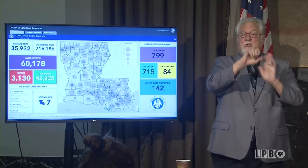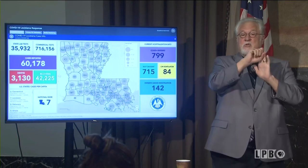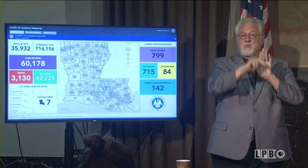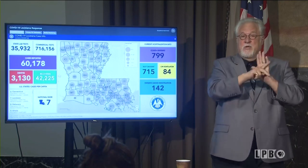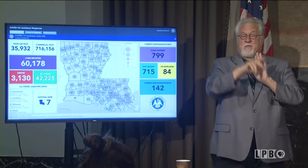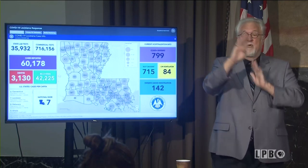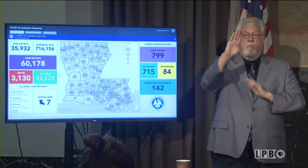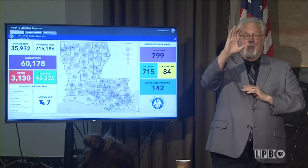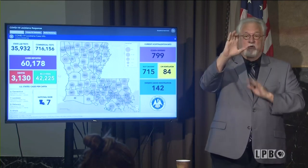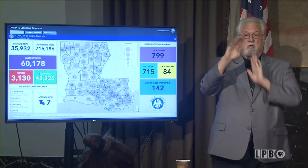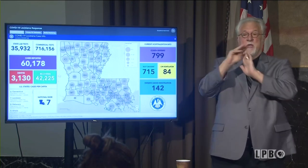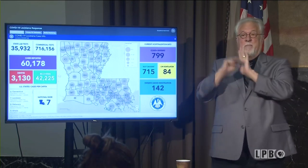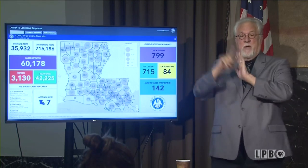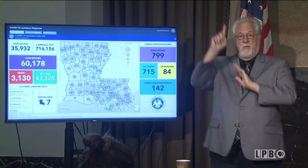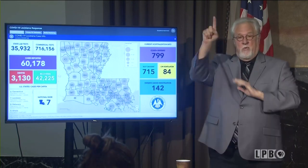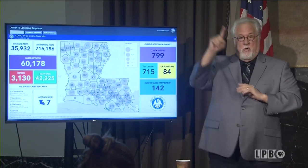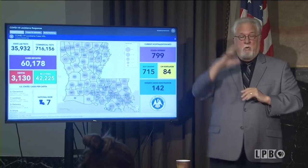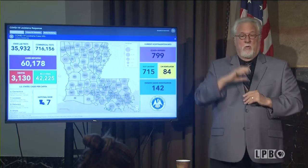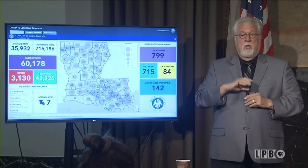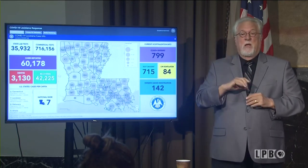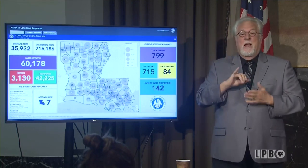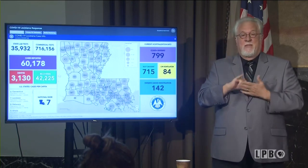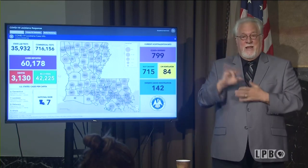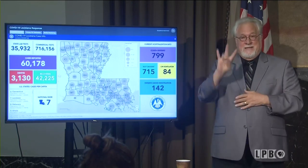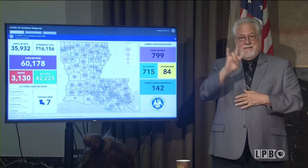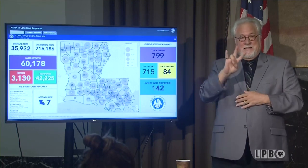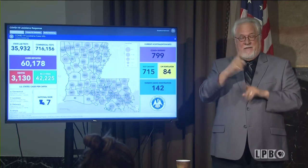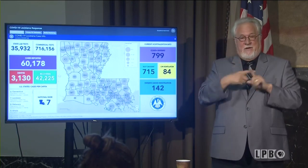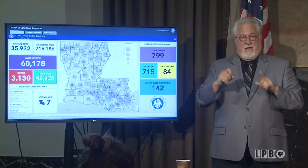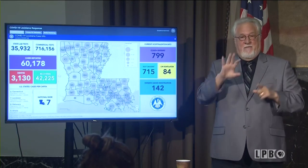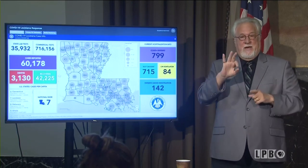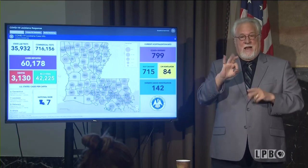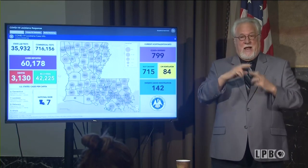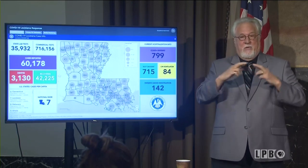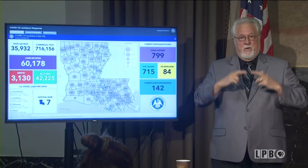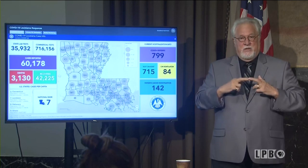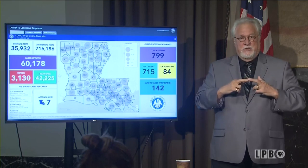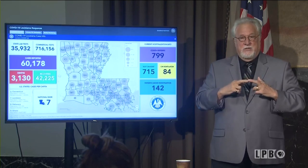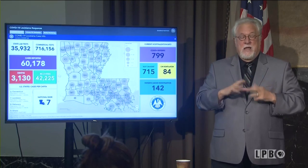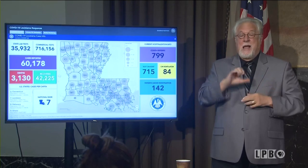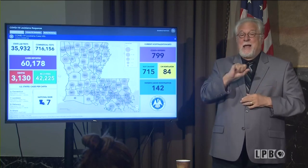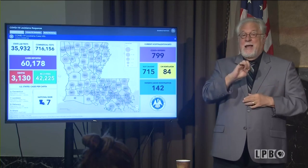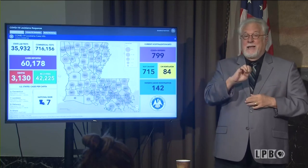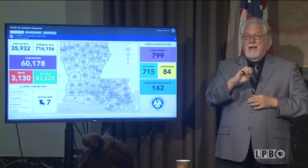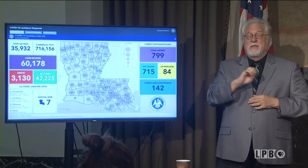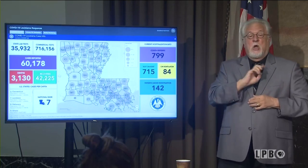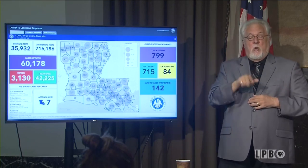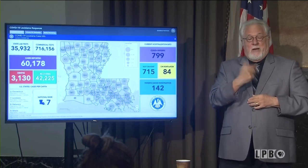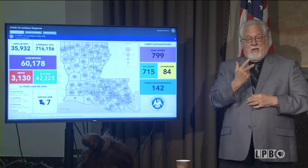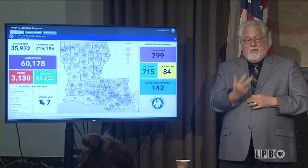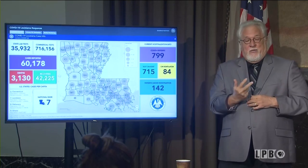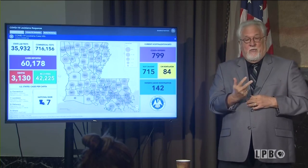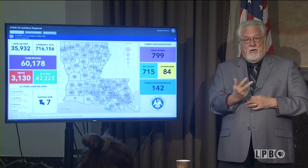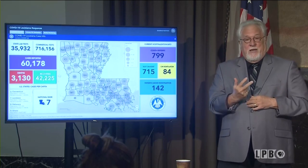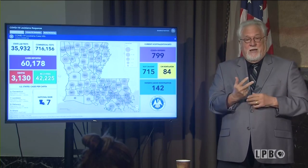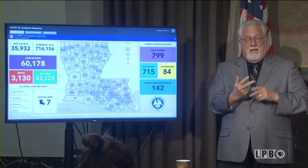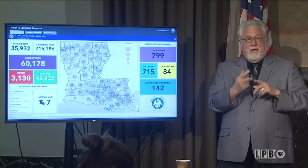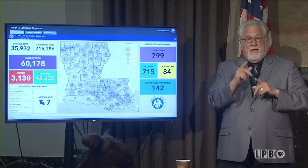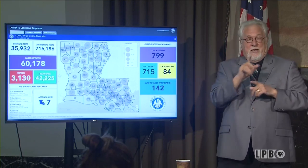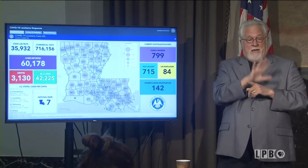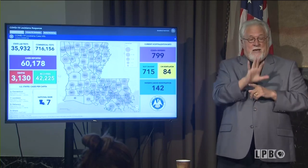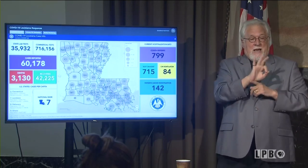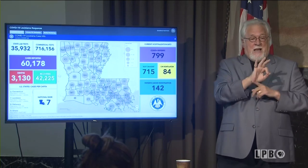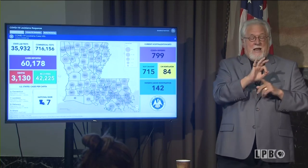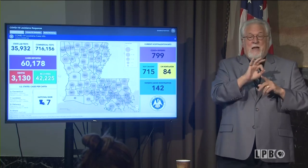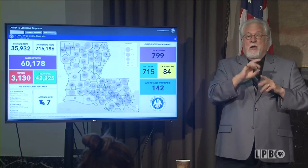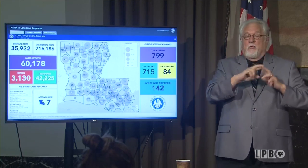Bossier, and the Monroe areas. That's 7 of our 9 regions. In terms of case growth, only 3 of the 9 regions